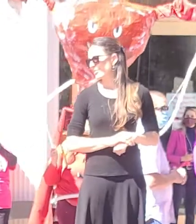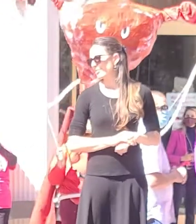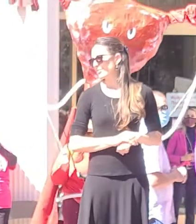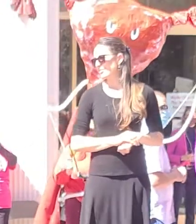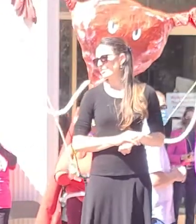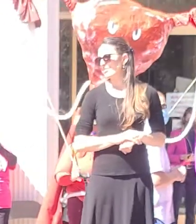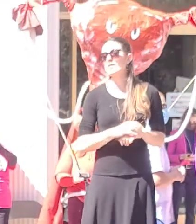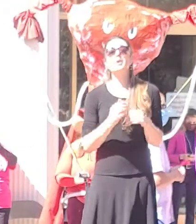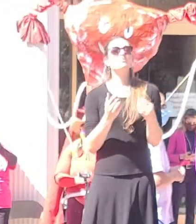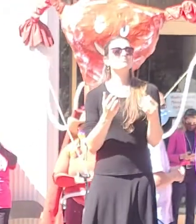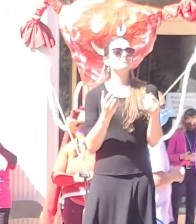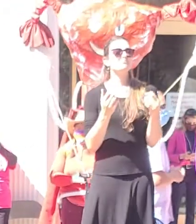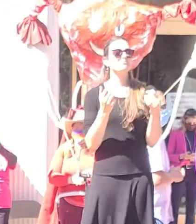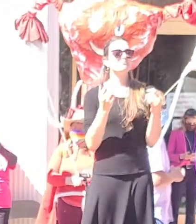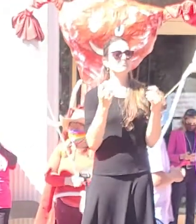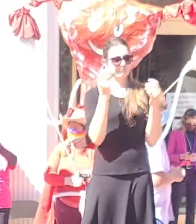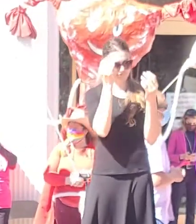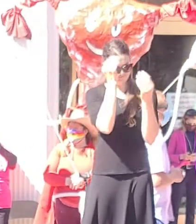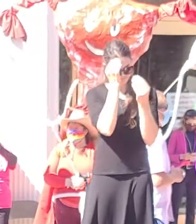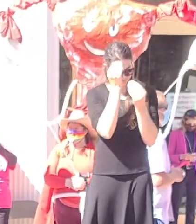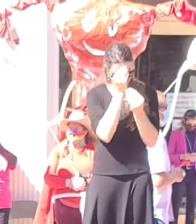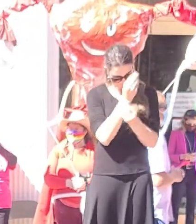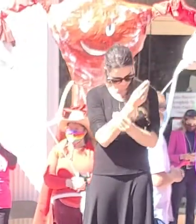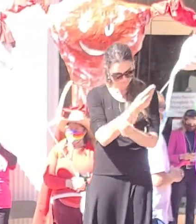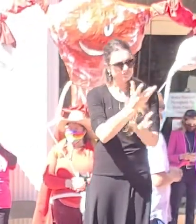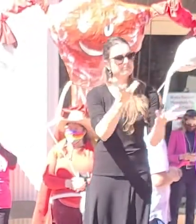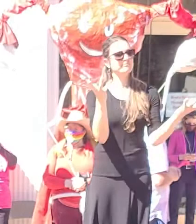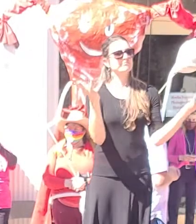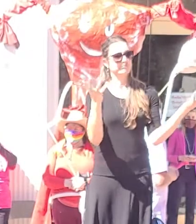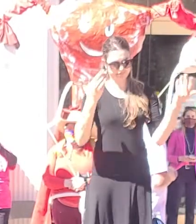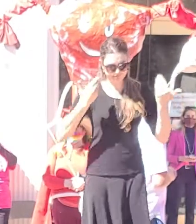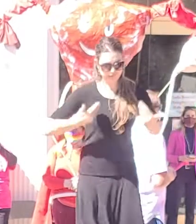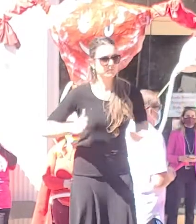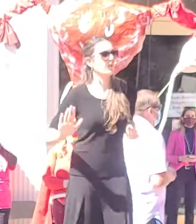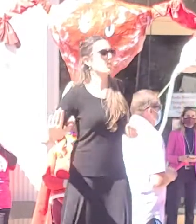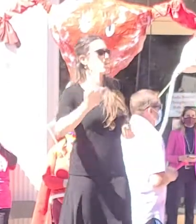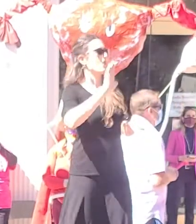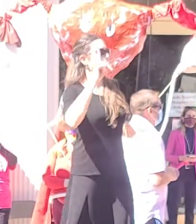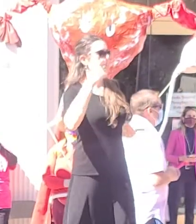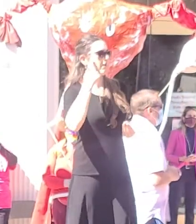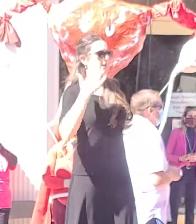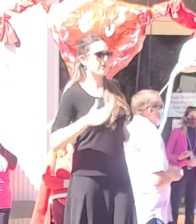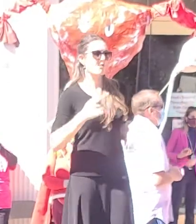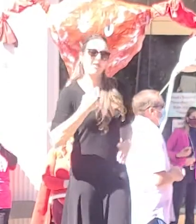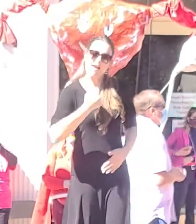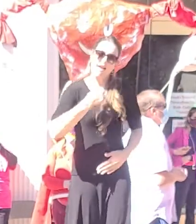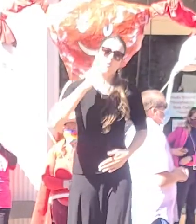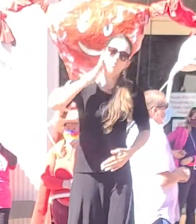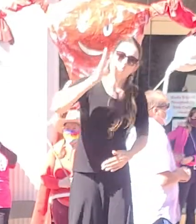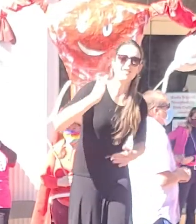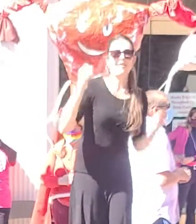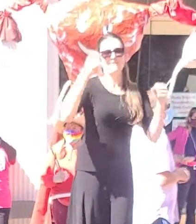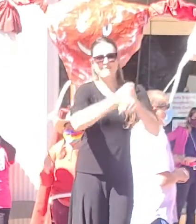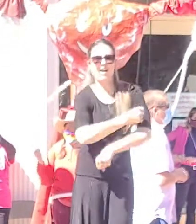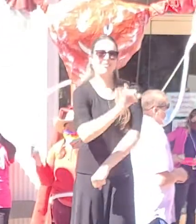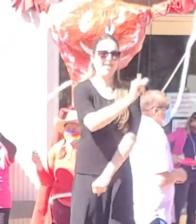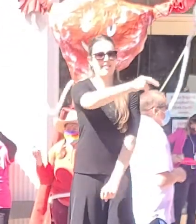So I want you to know that as your governor, I will fight like hell.